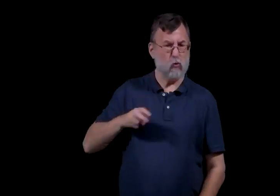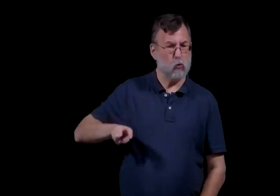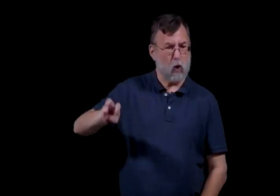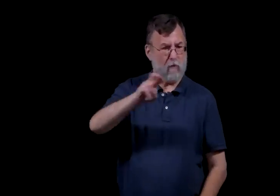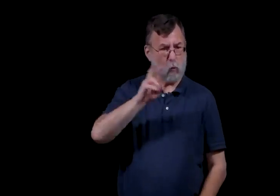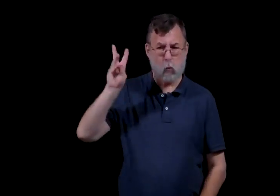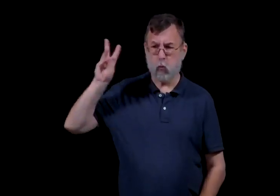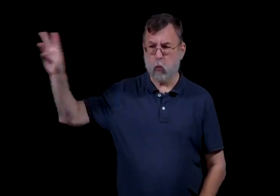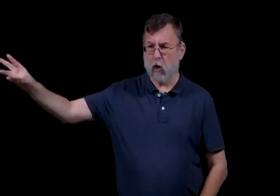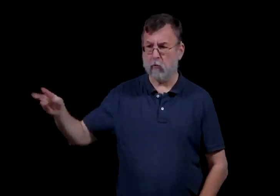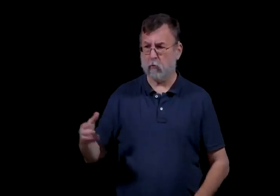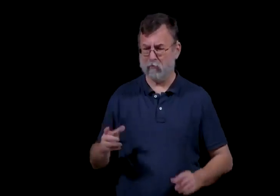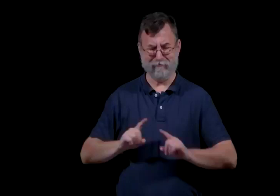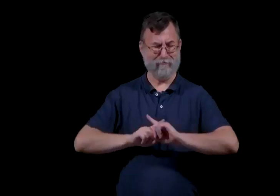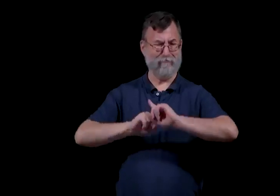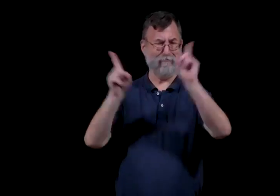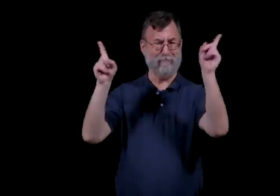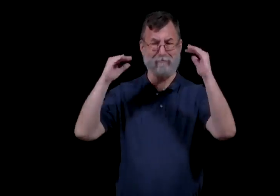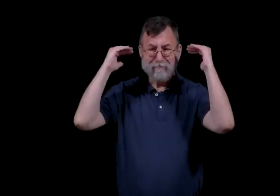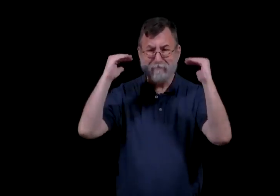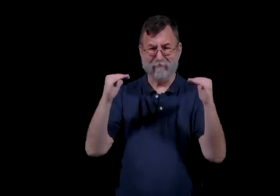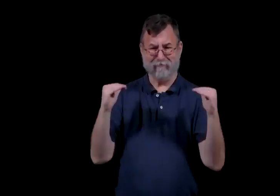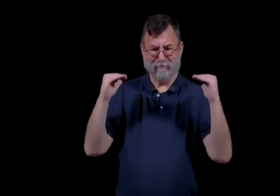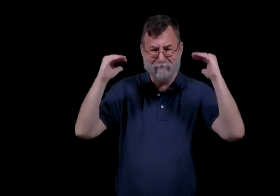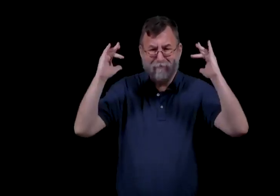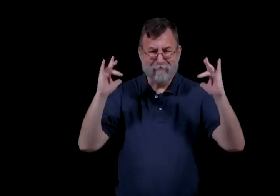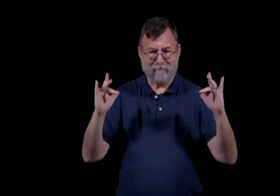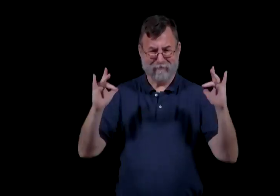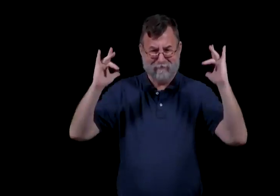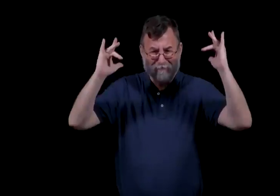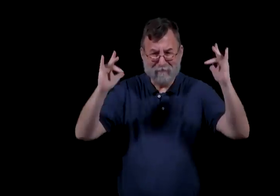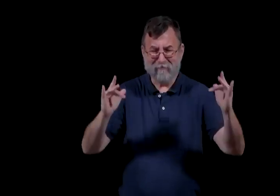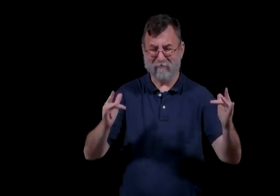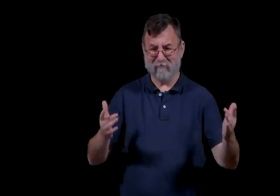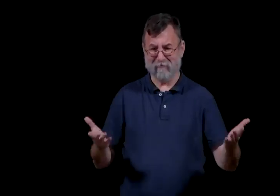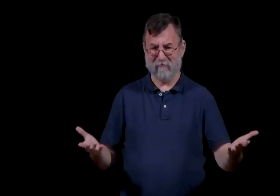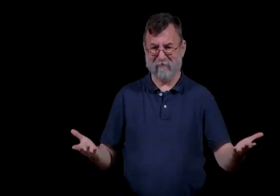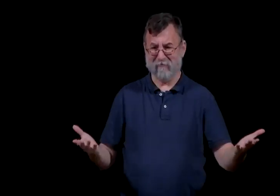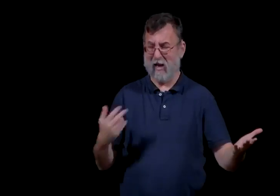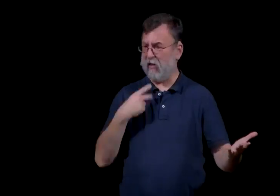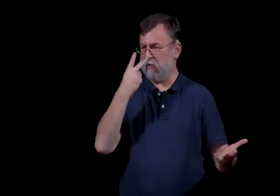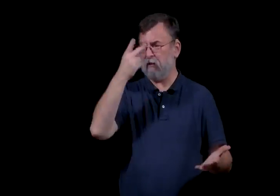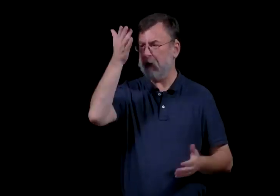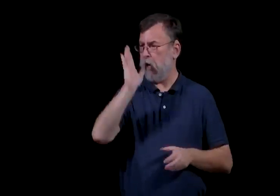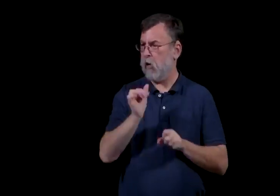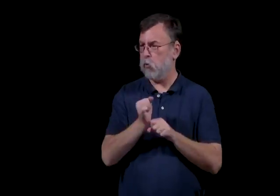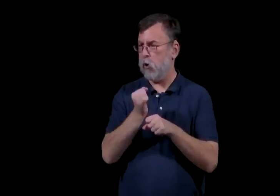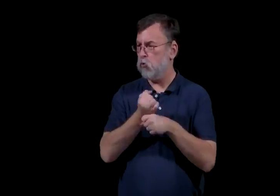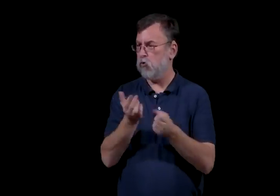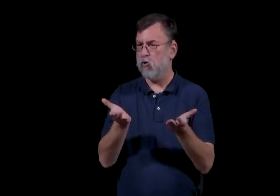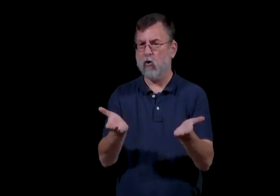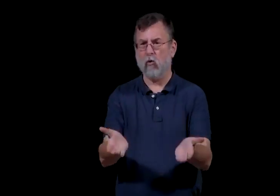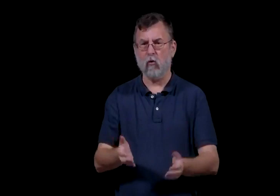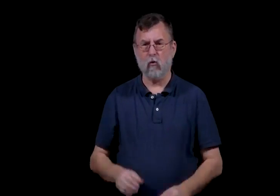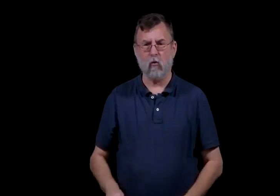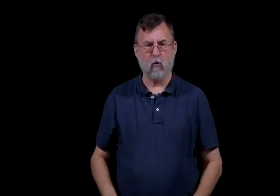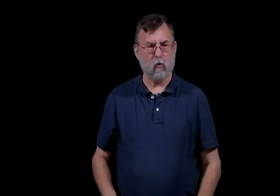sunset. Recently, we traveled out west. And boy, was that ever beautiful. And we saw